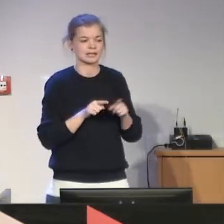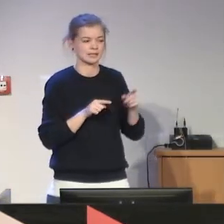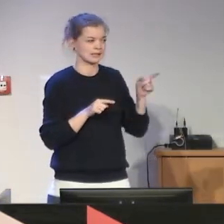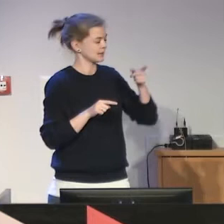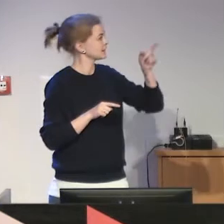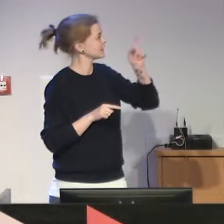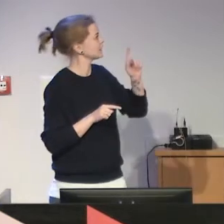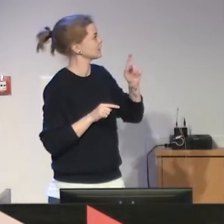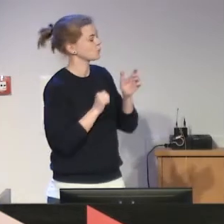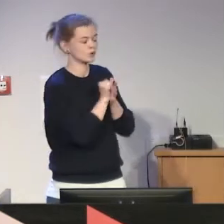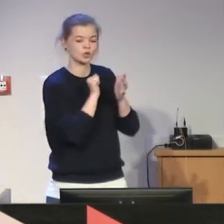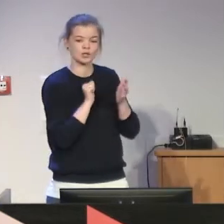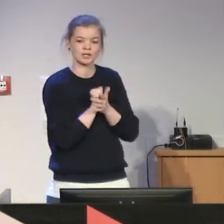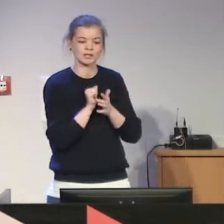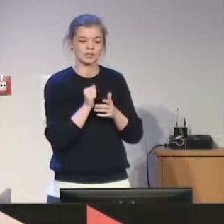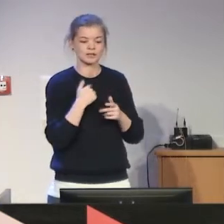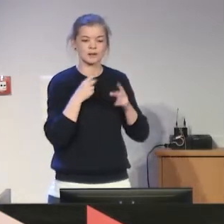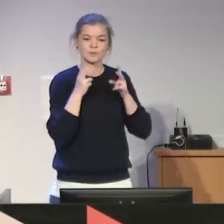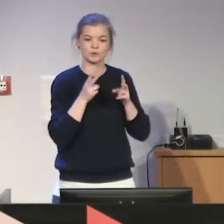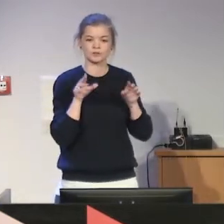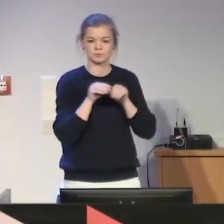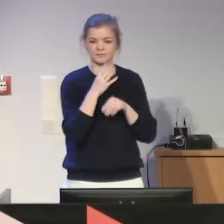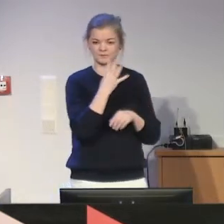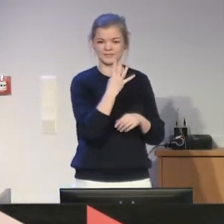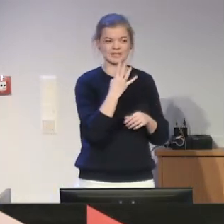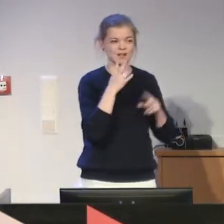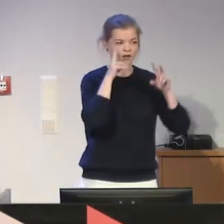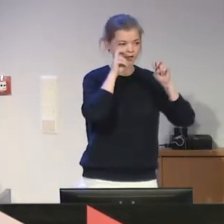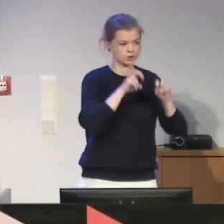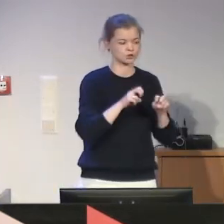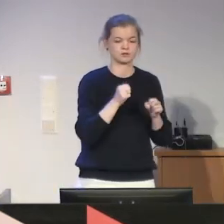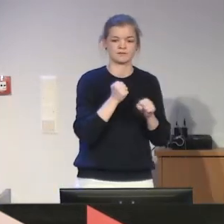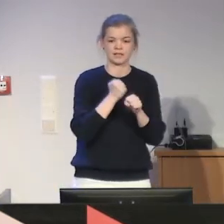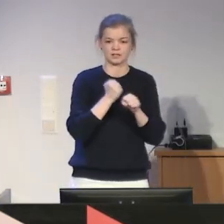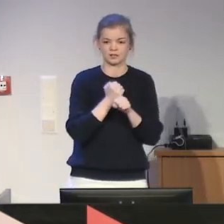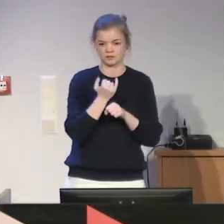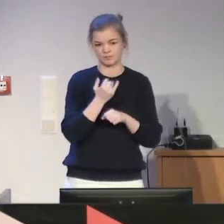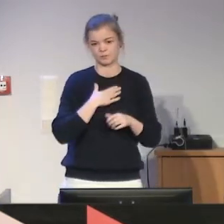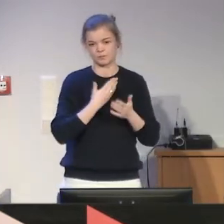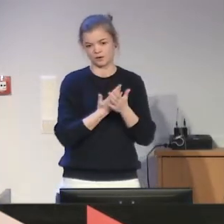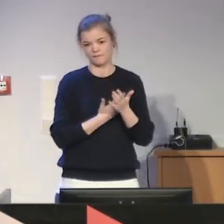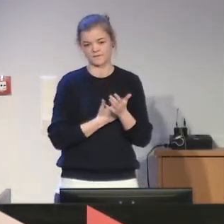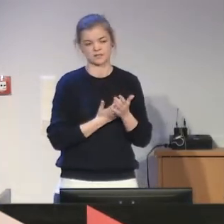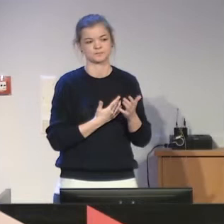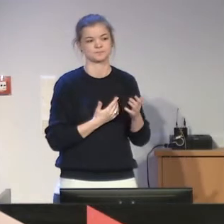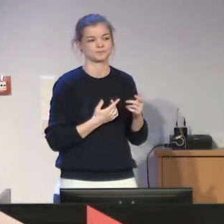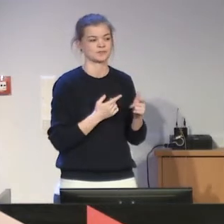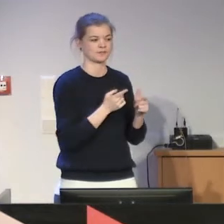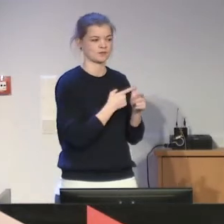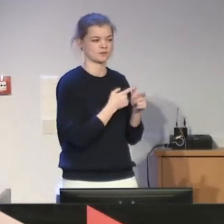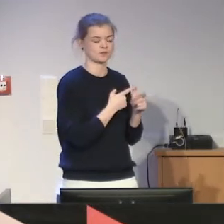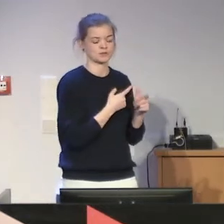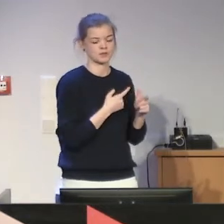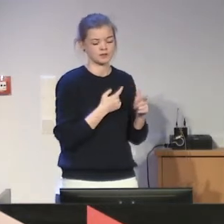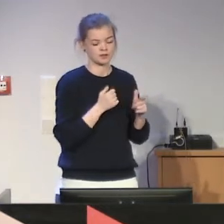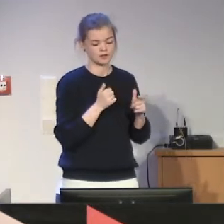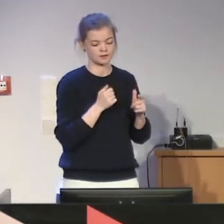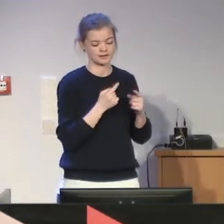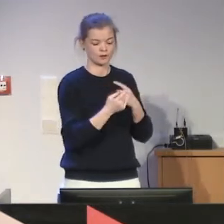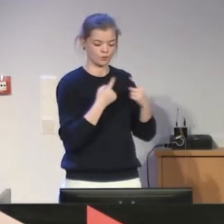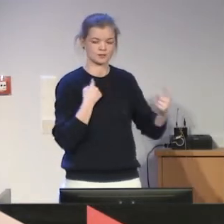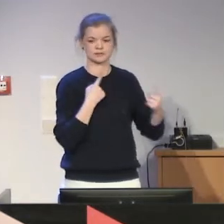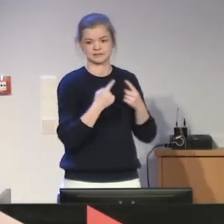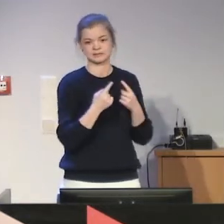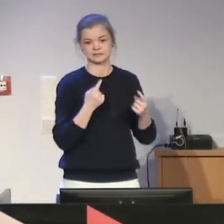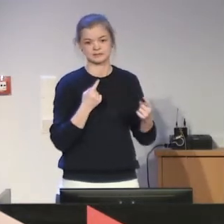different... I wanted to look at the meaning of all those utterances. So I used four different analytical